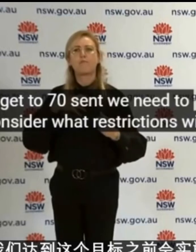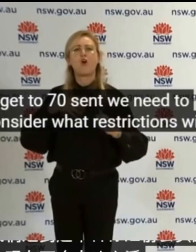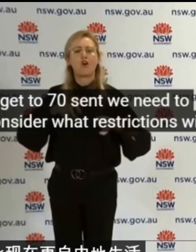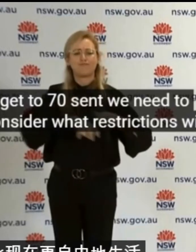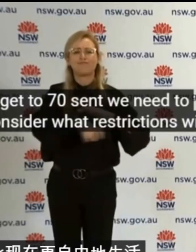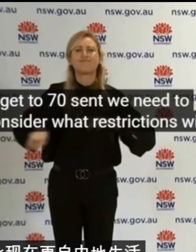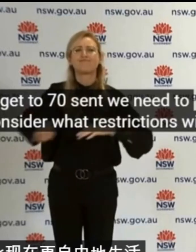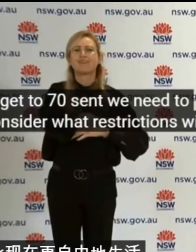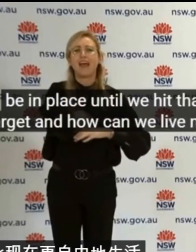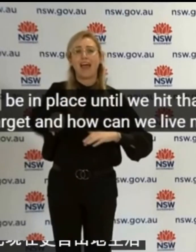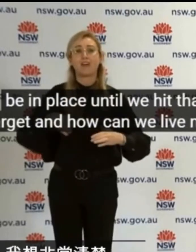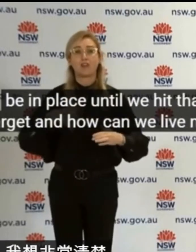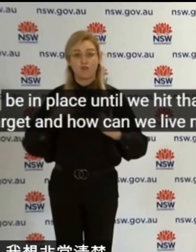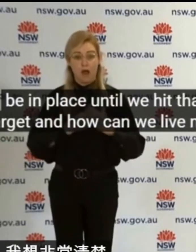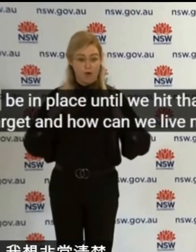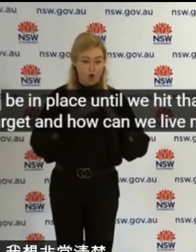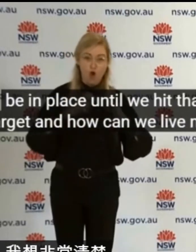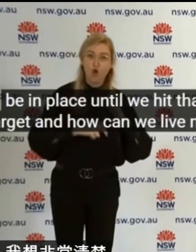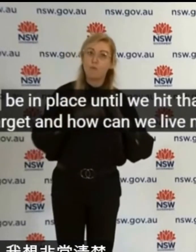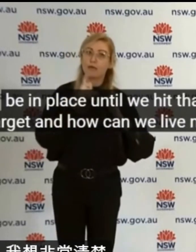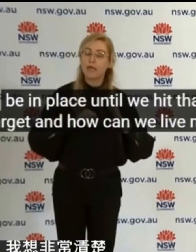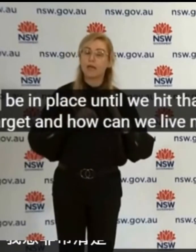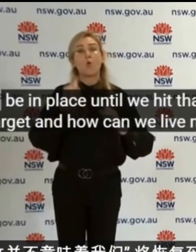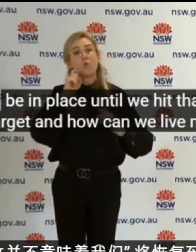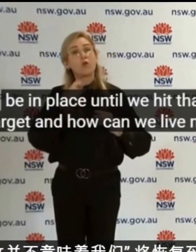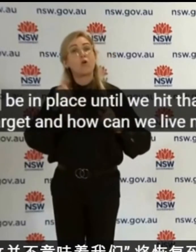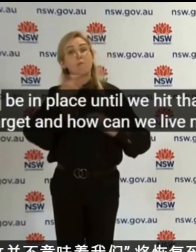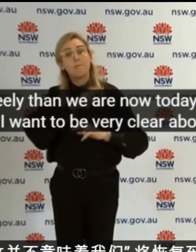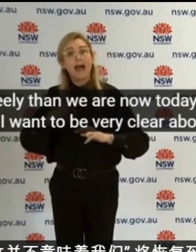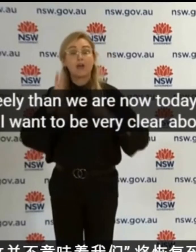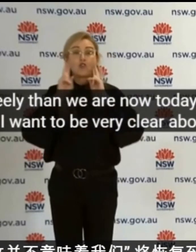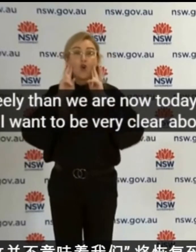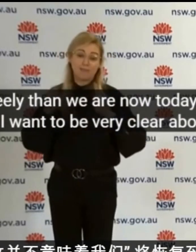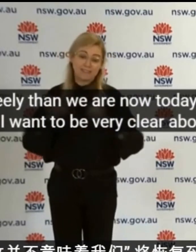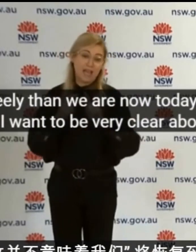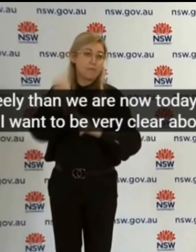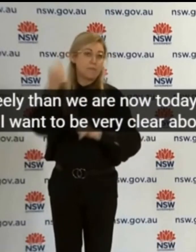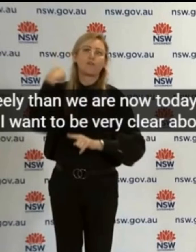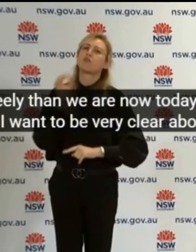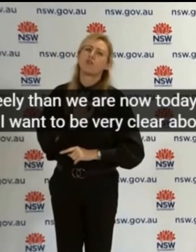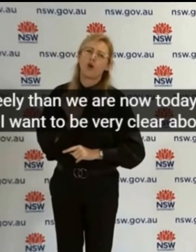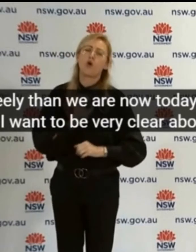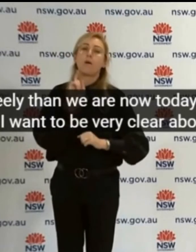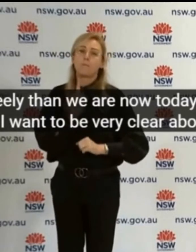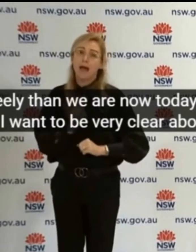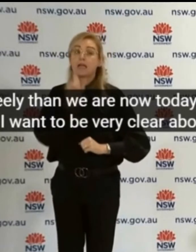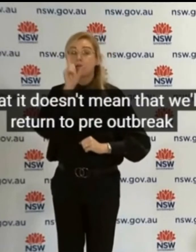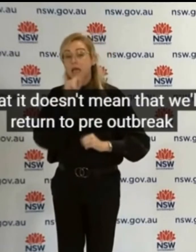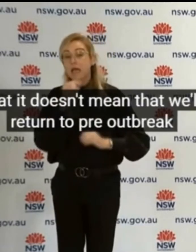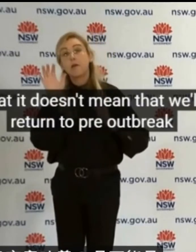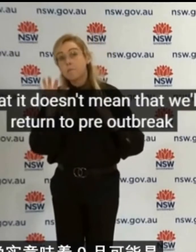now today. And I want to be very clear about that. It doesn't mean that we'll return to outbreak conditions, but what it does mean is that September can be a month